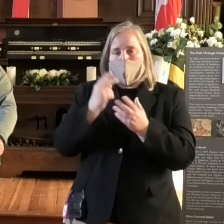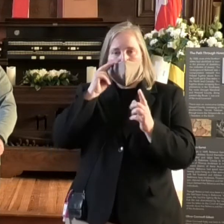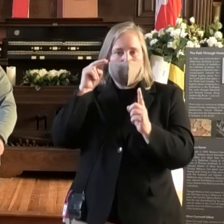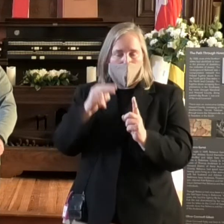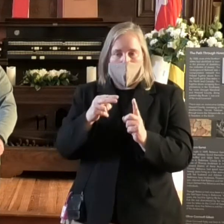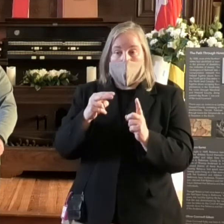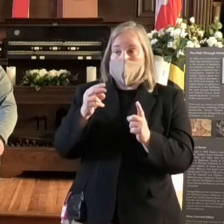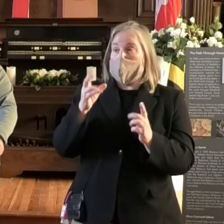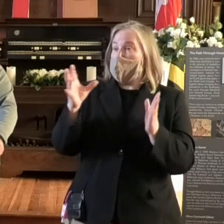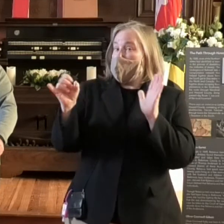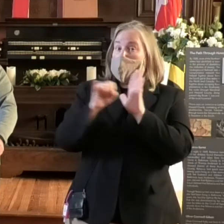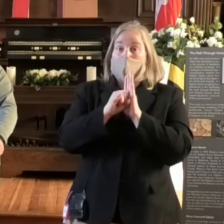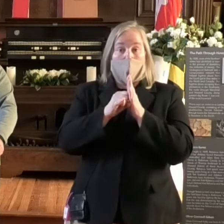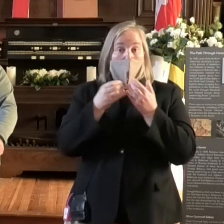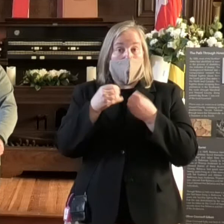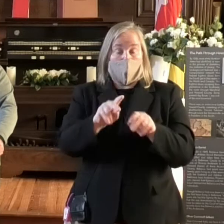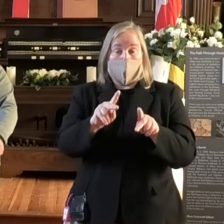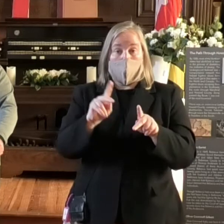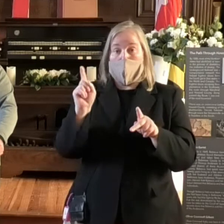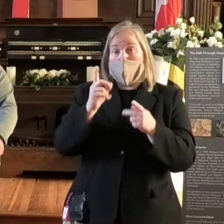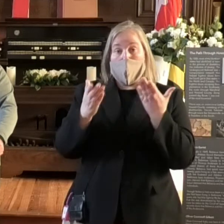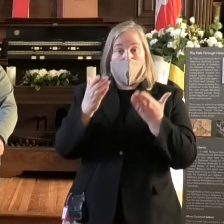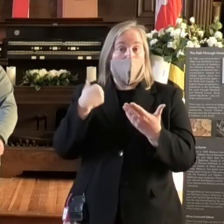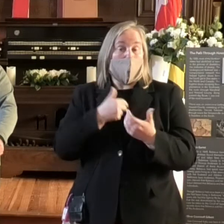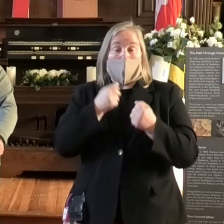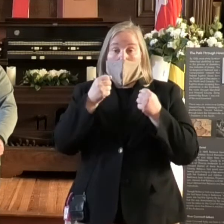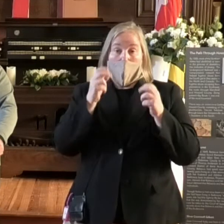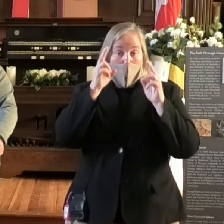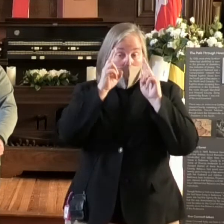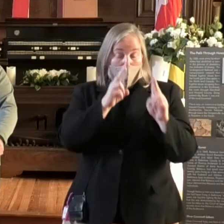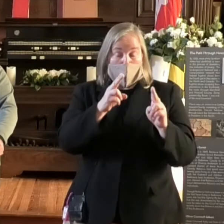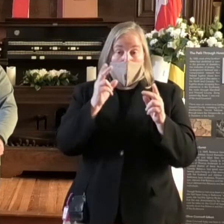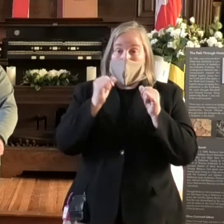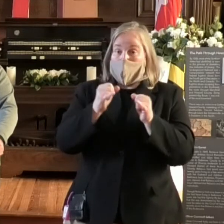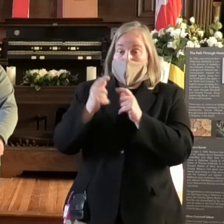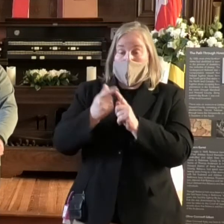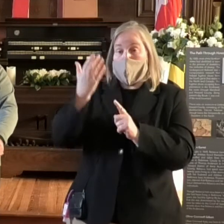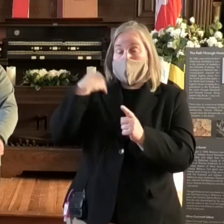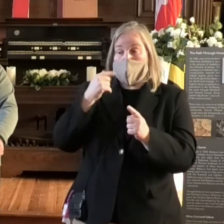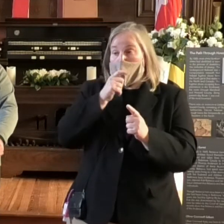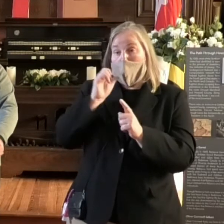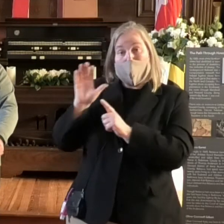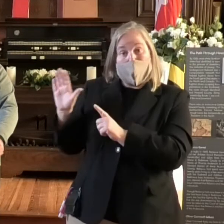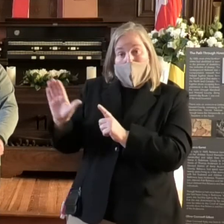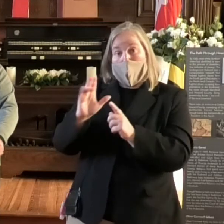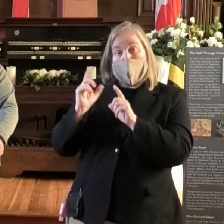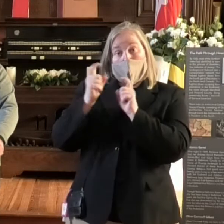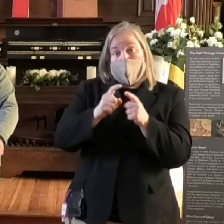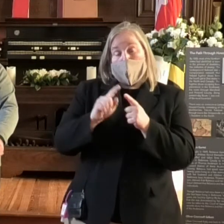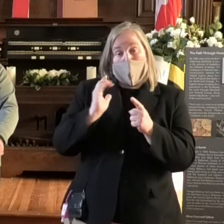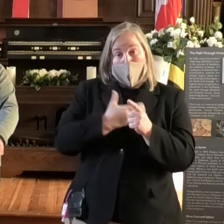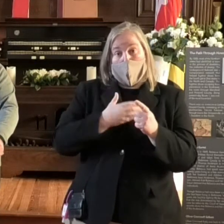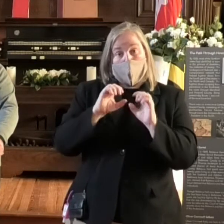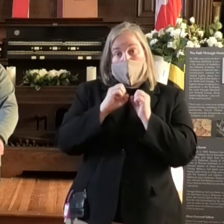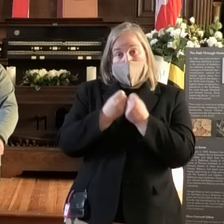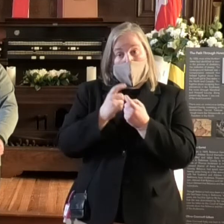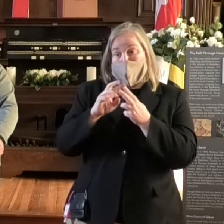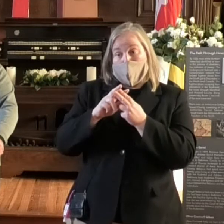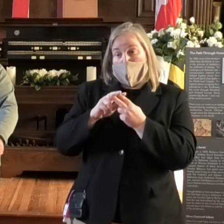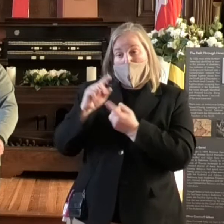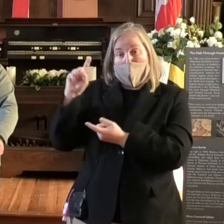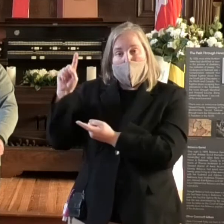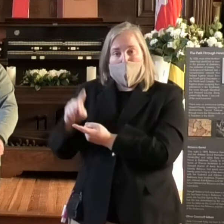Identifying opportunities where we may be able to honor individuals from our past whose contributions to our society have been minimized or lost.